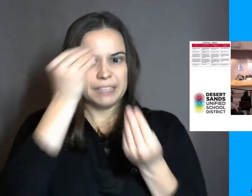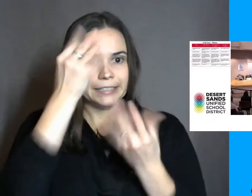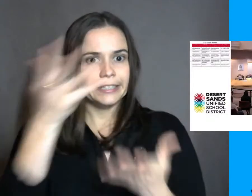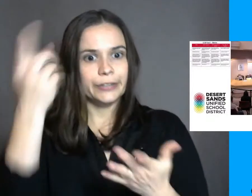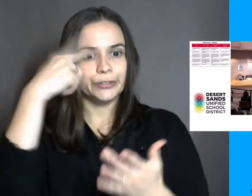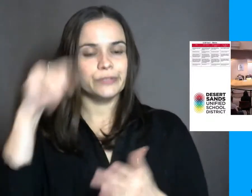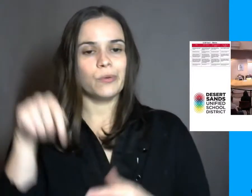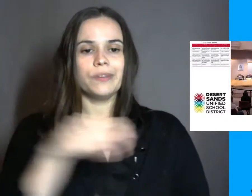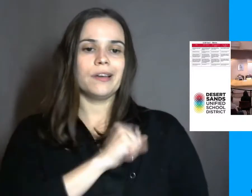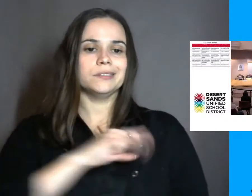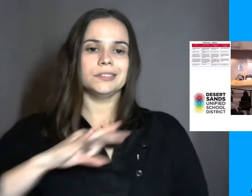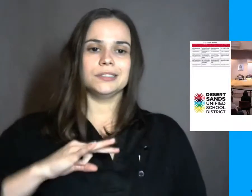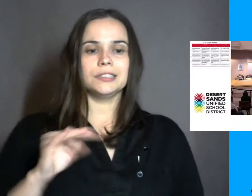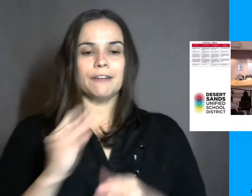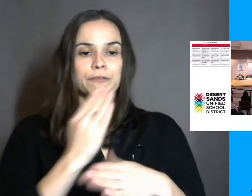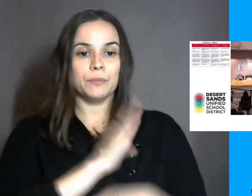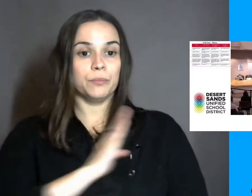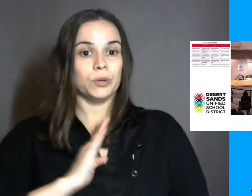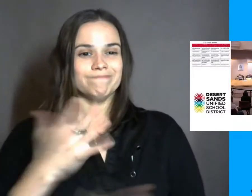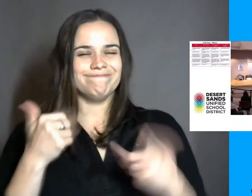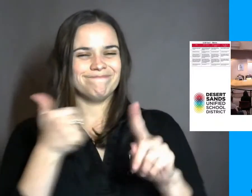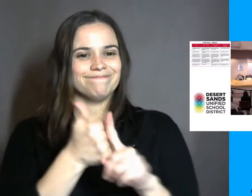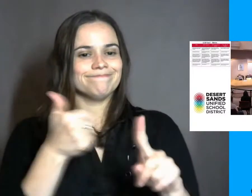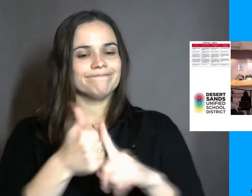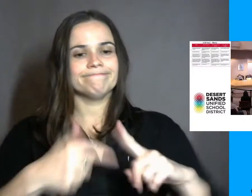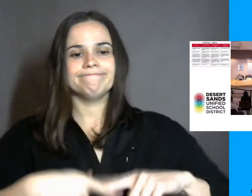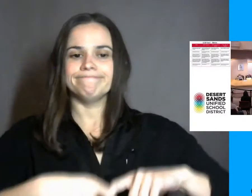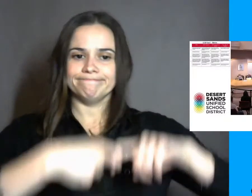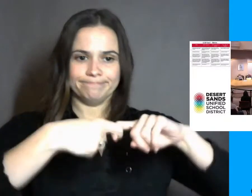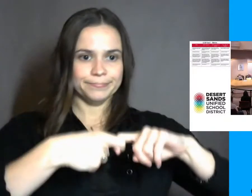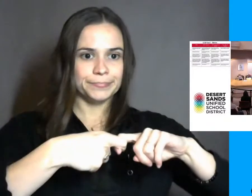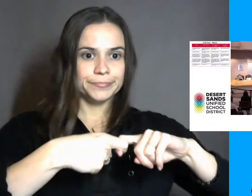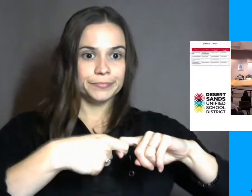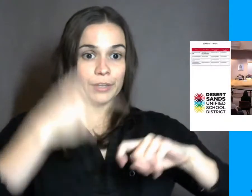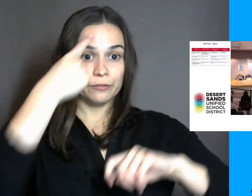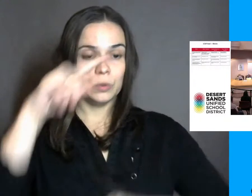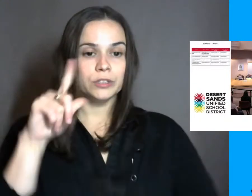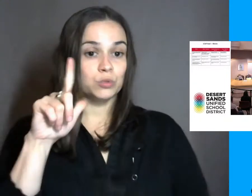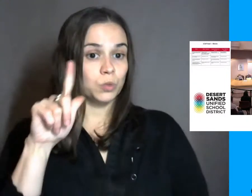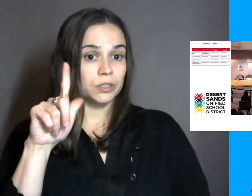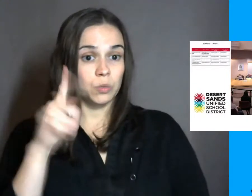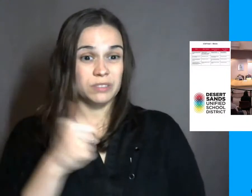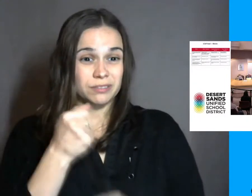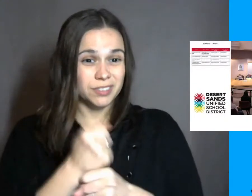were suspended for the 21 year due to COVID.